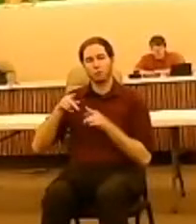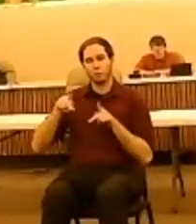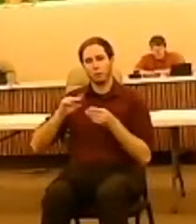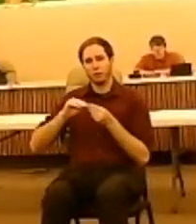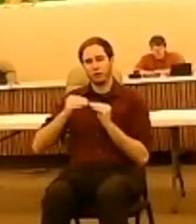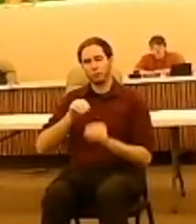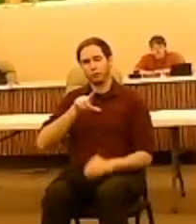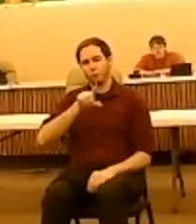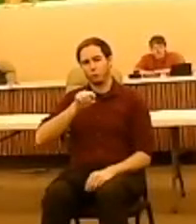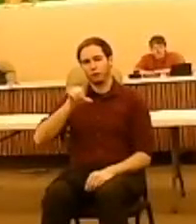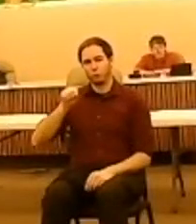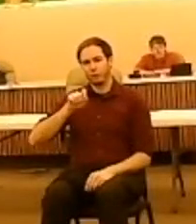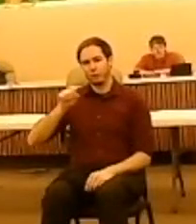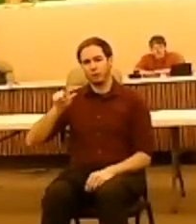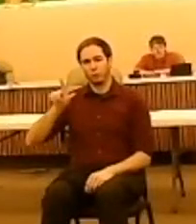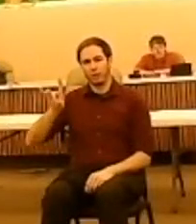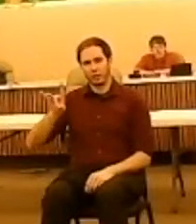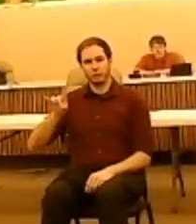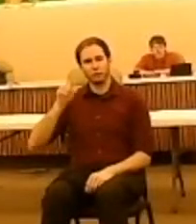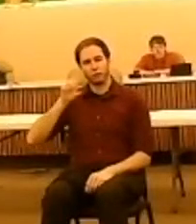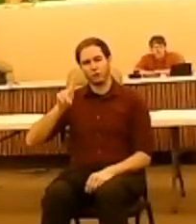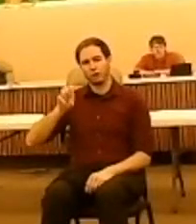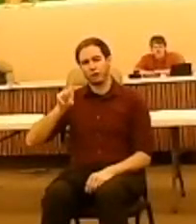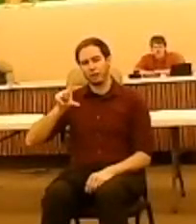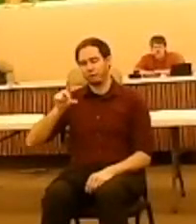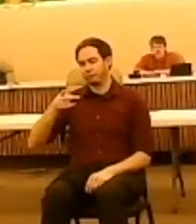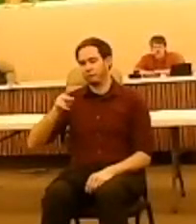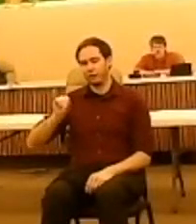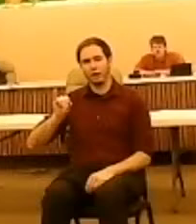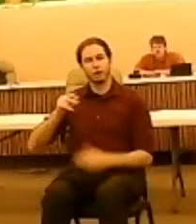application number 2020-28 for Delphi project?